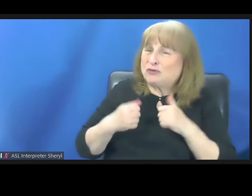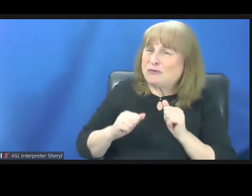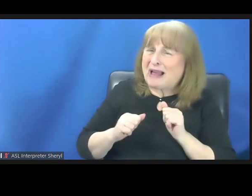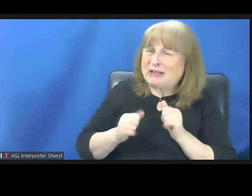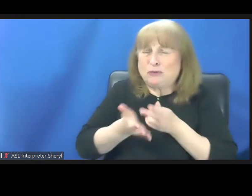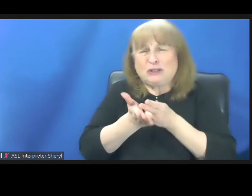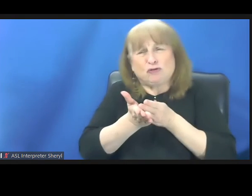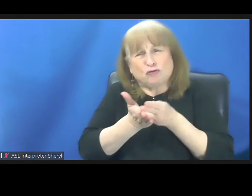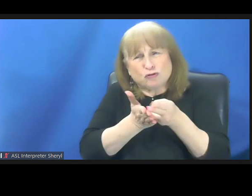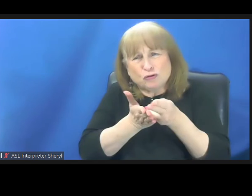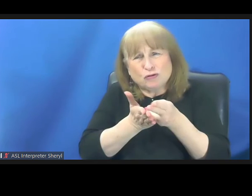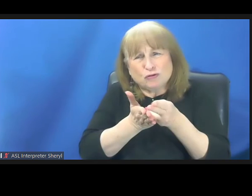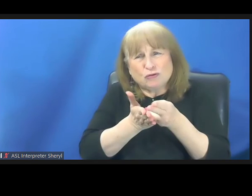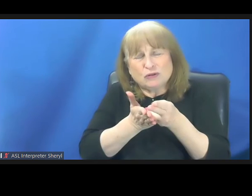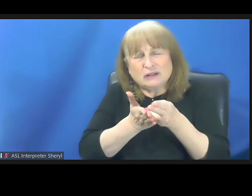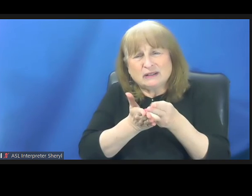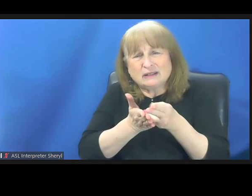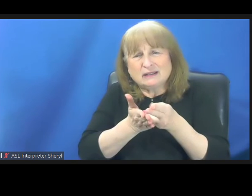true